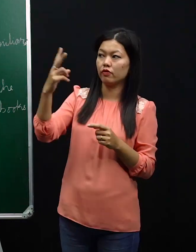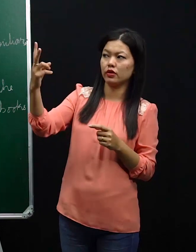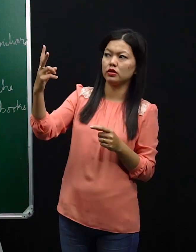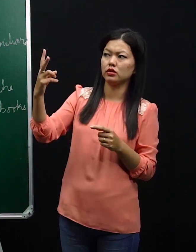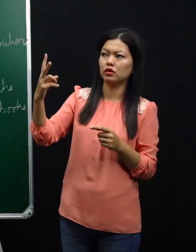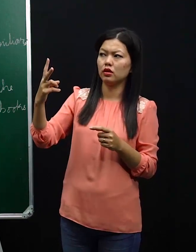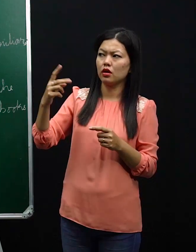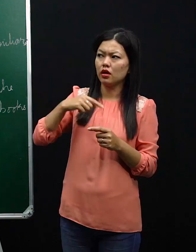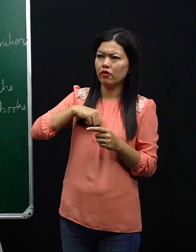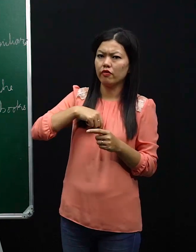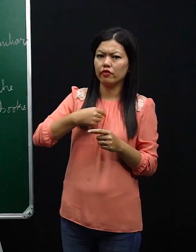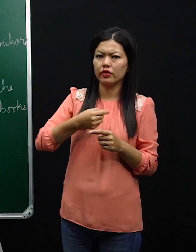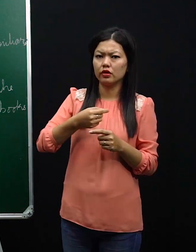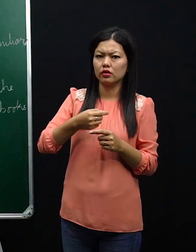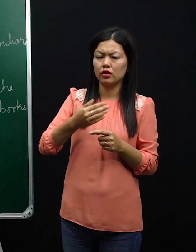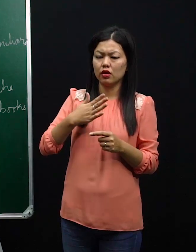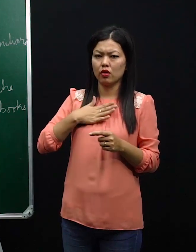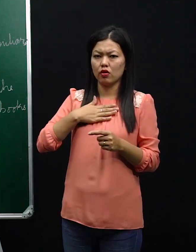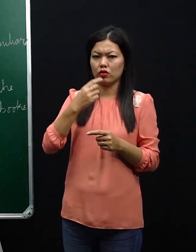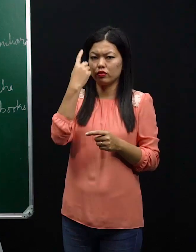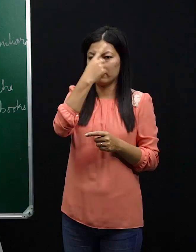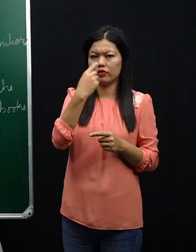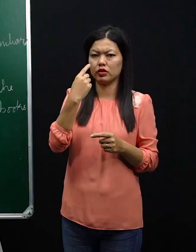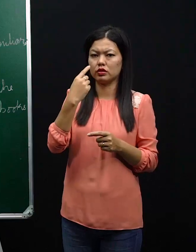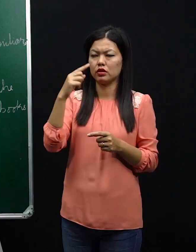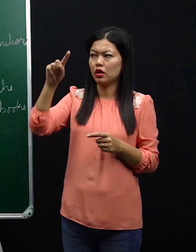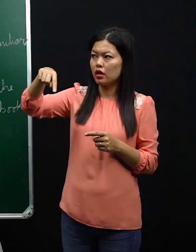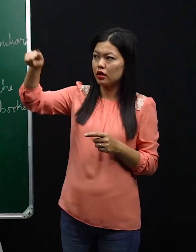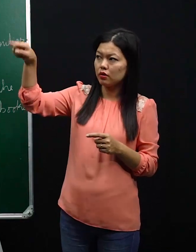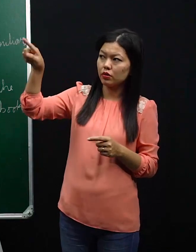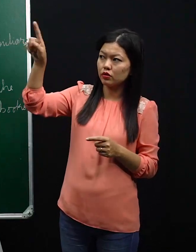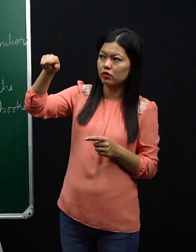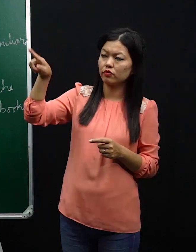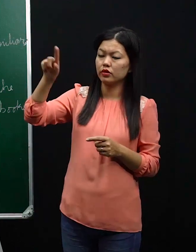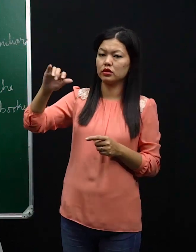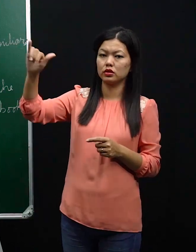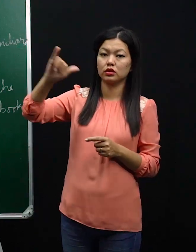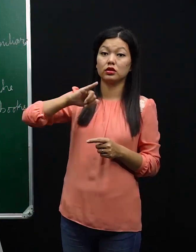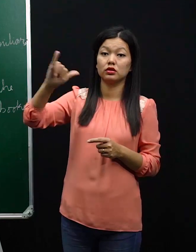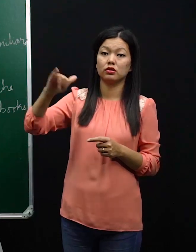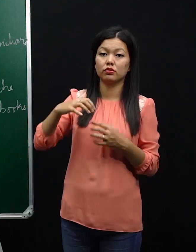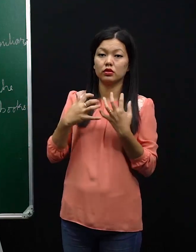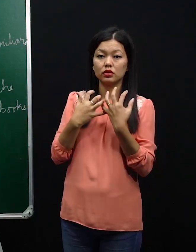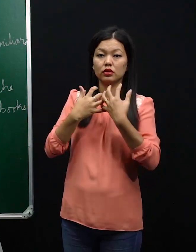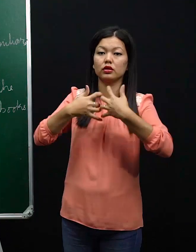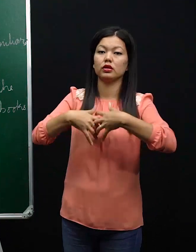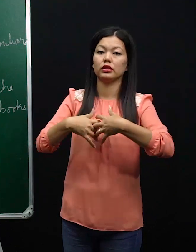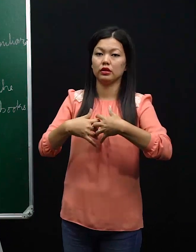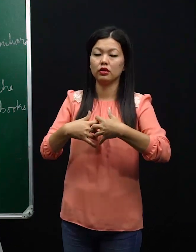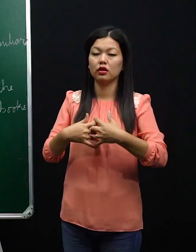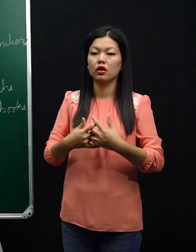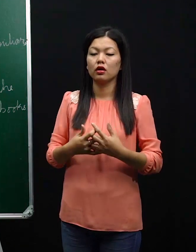looked exactly similar. And so he told the villagers, and even the villagers, even the people in the neighborhood found